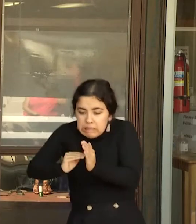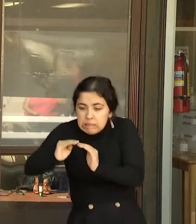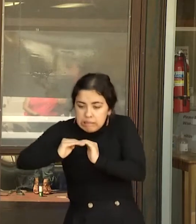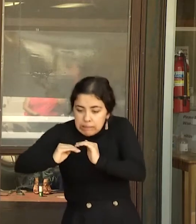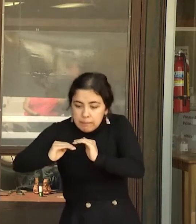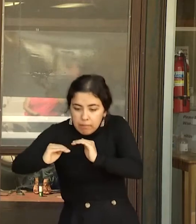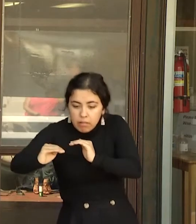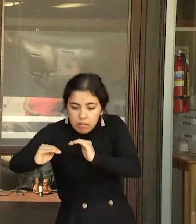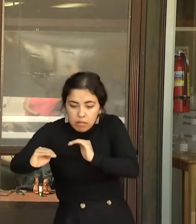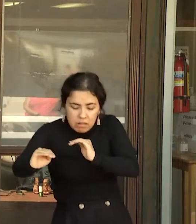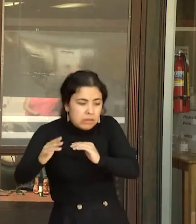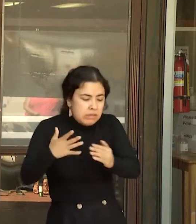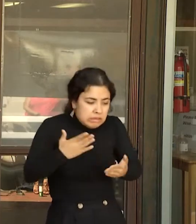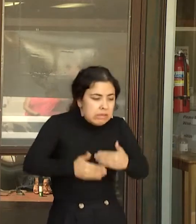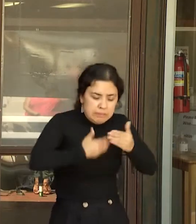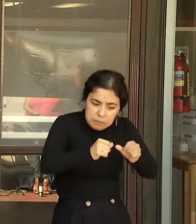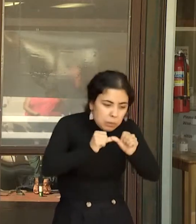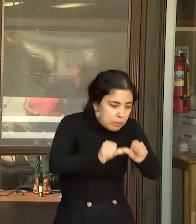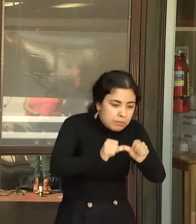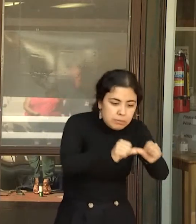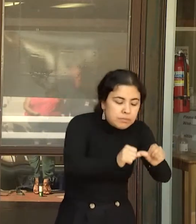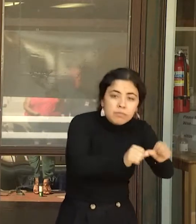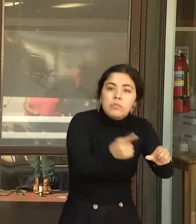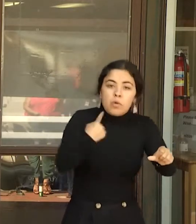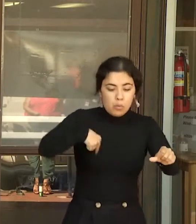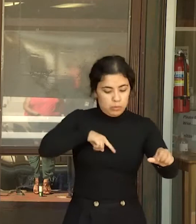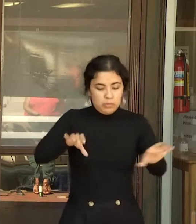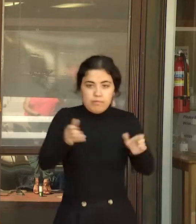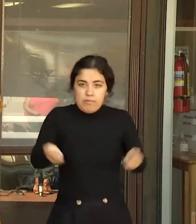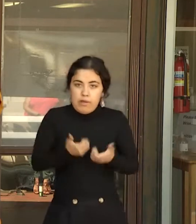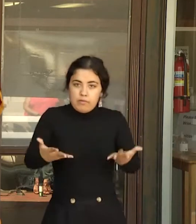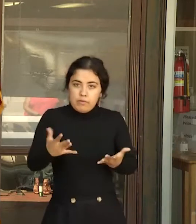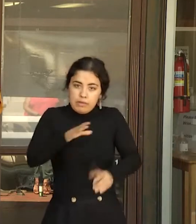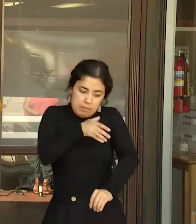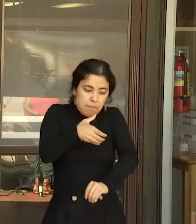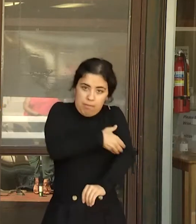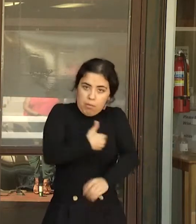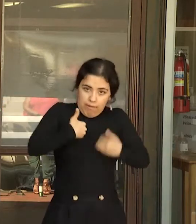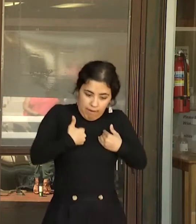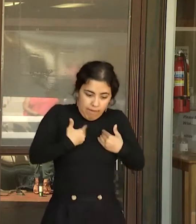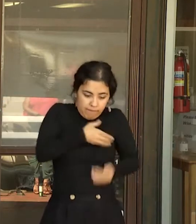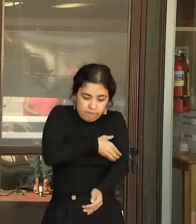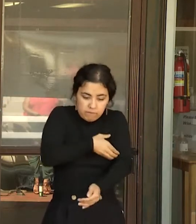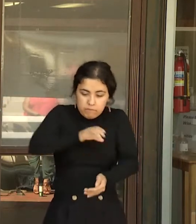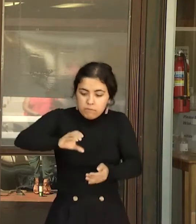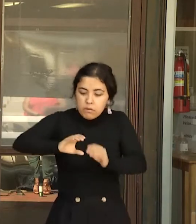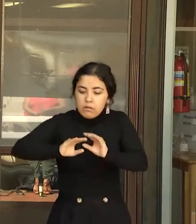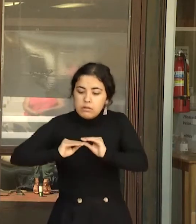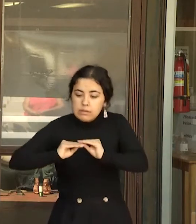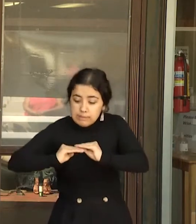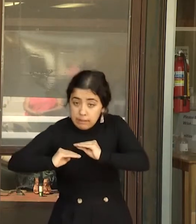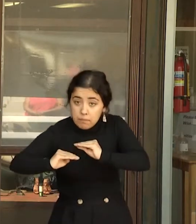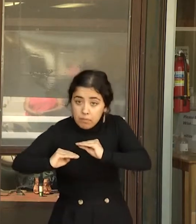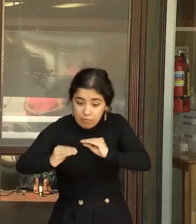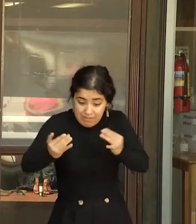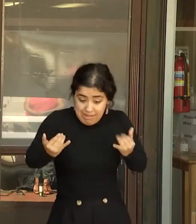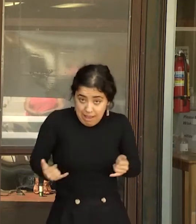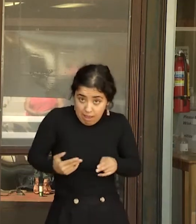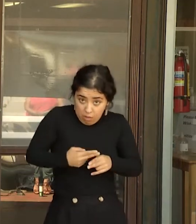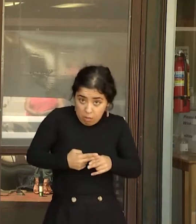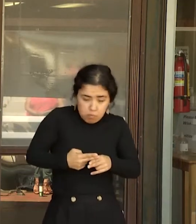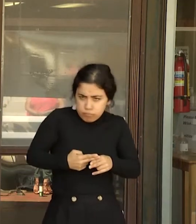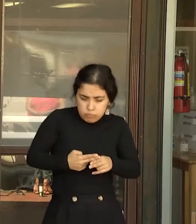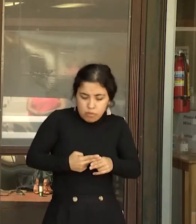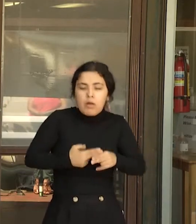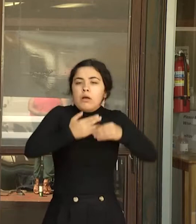that we do everything in our power to not just stabilize them in this moment, but to create opportunities so that